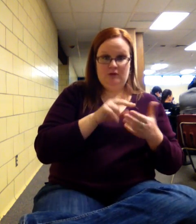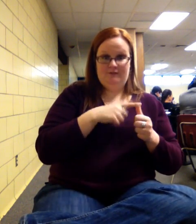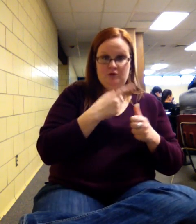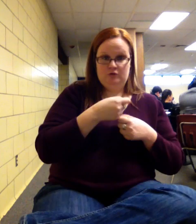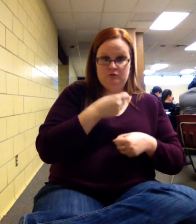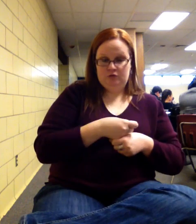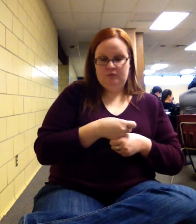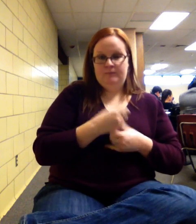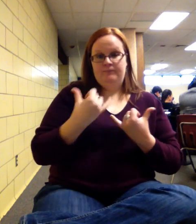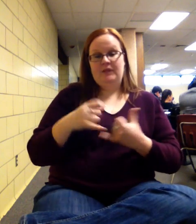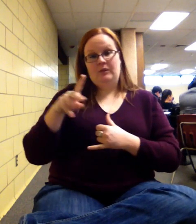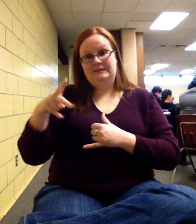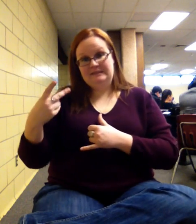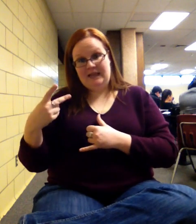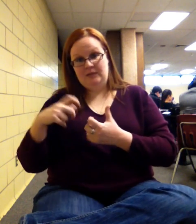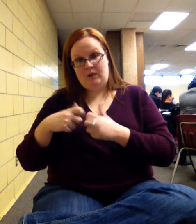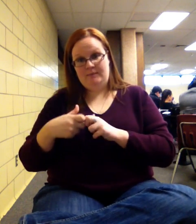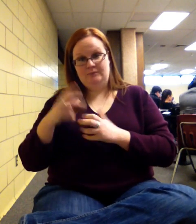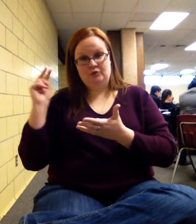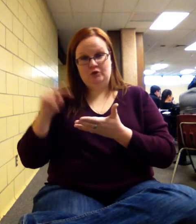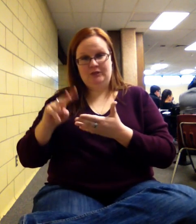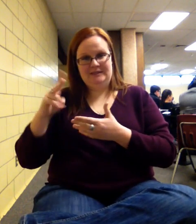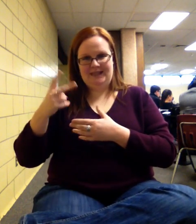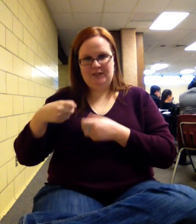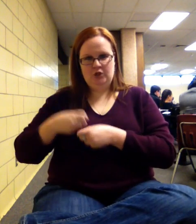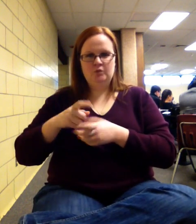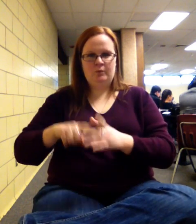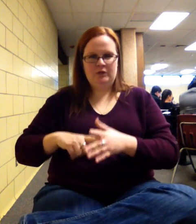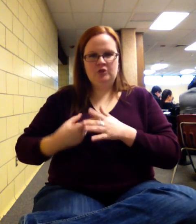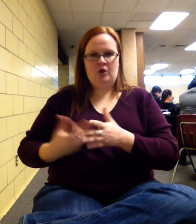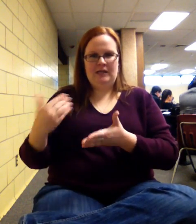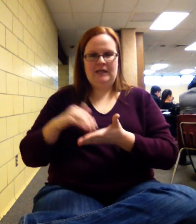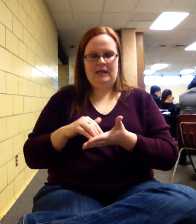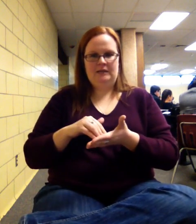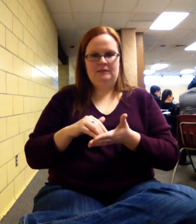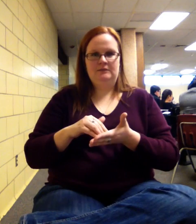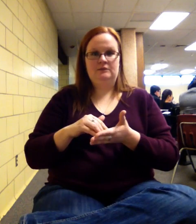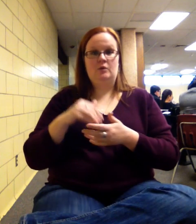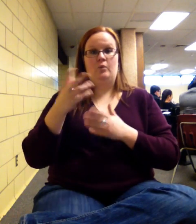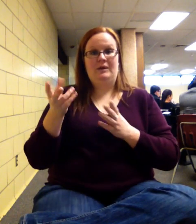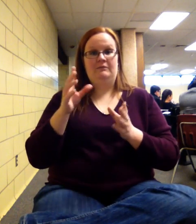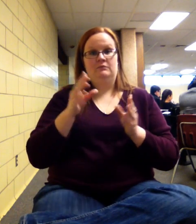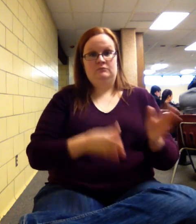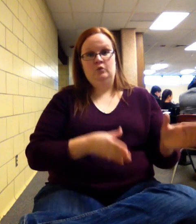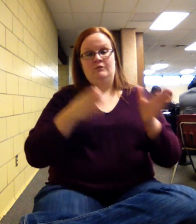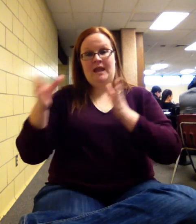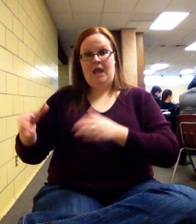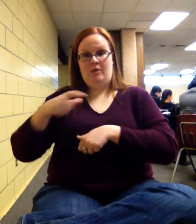the second problem to look at year 2. So it's like we're starting all over again. It's like we've moved down the timeline, and now we're standing at time period